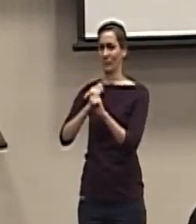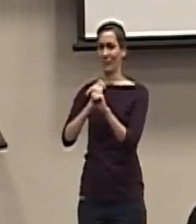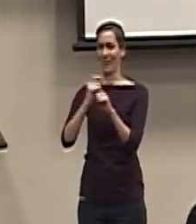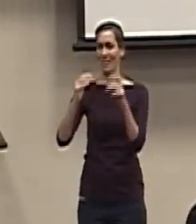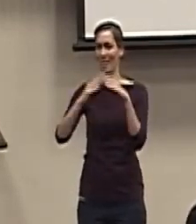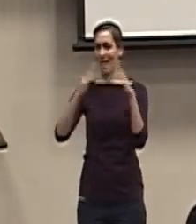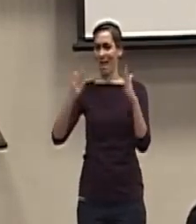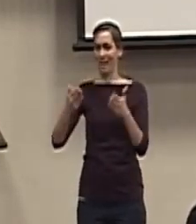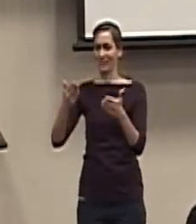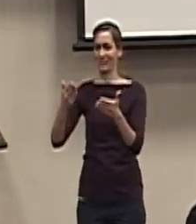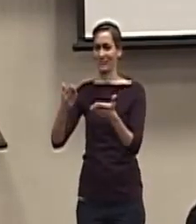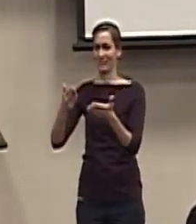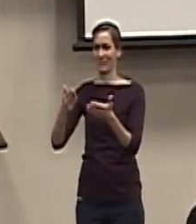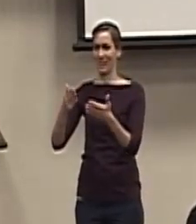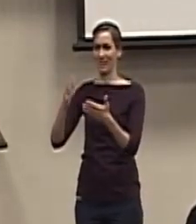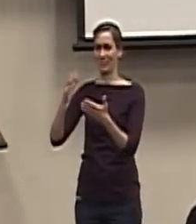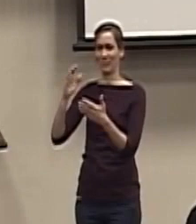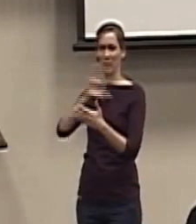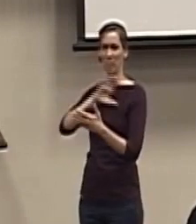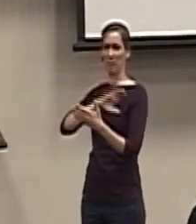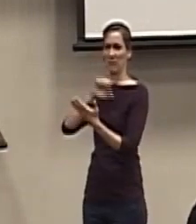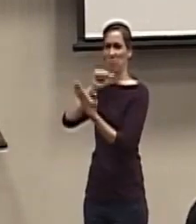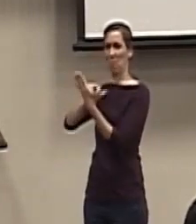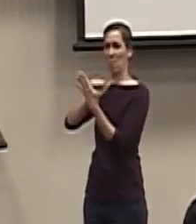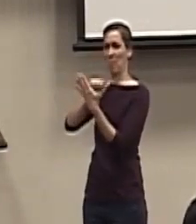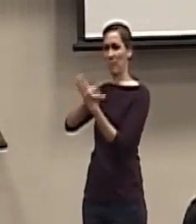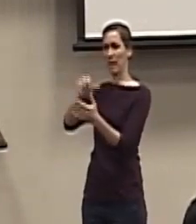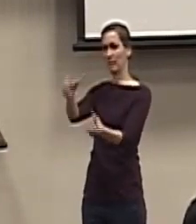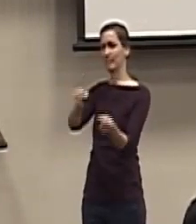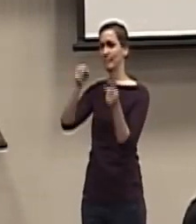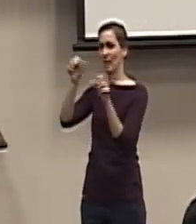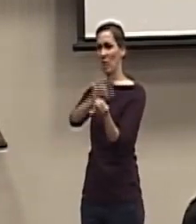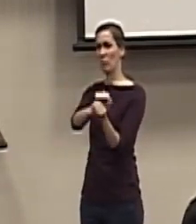thought was, I need to try to get hold of them. I need to see them before